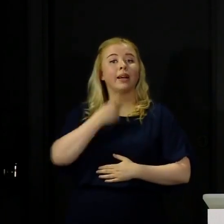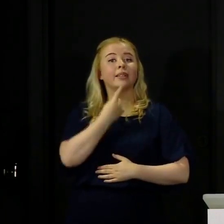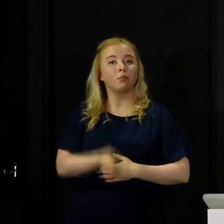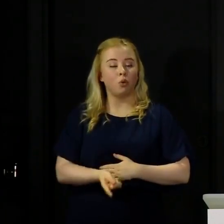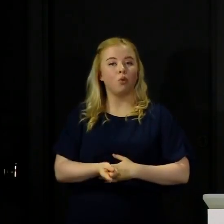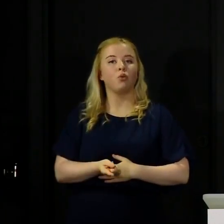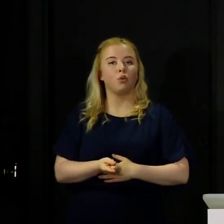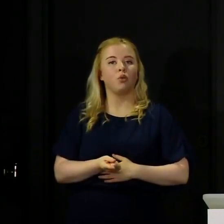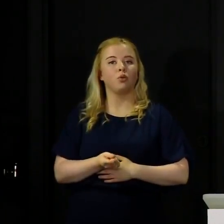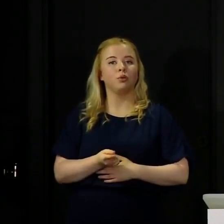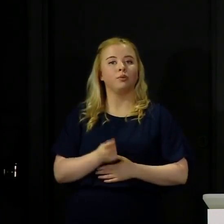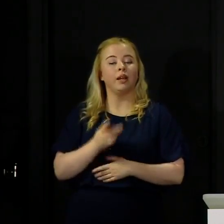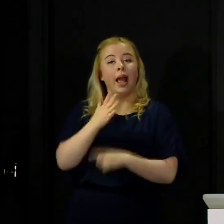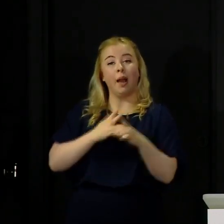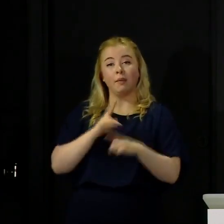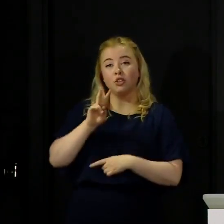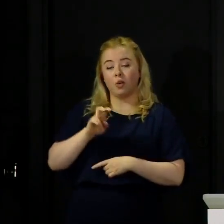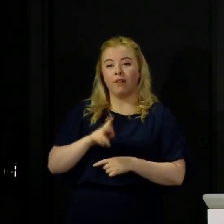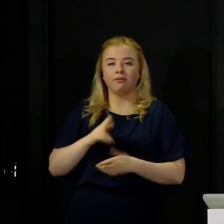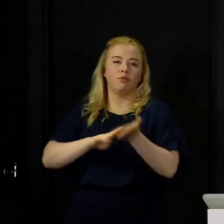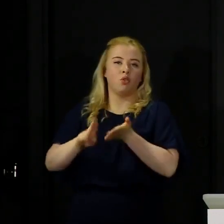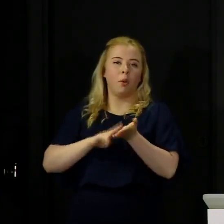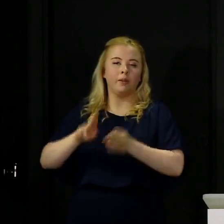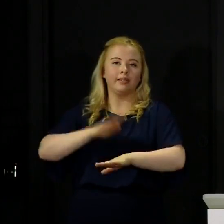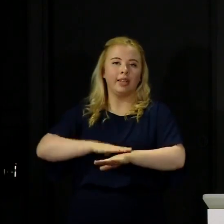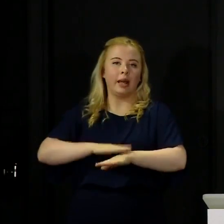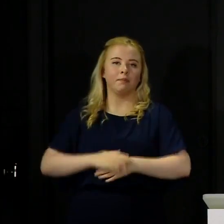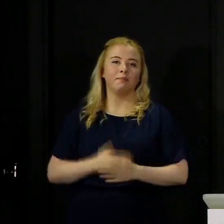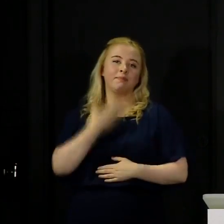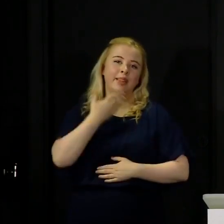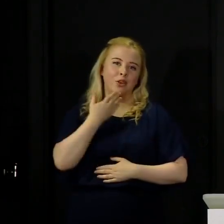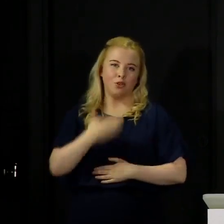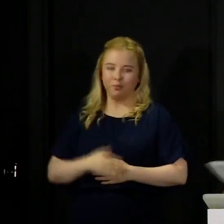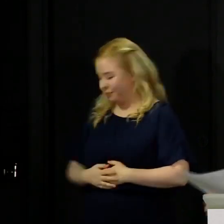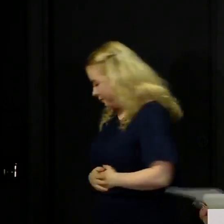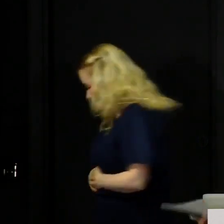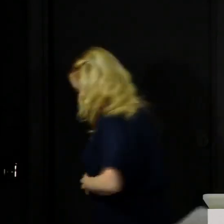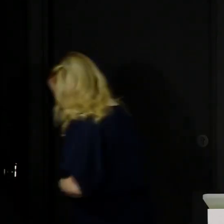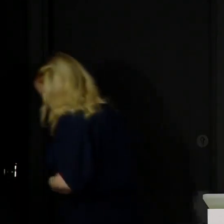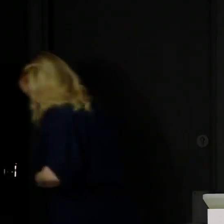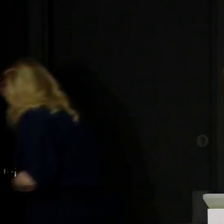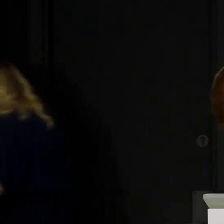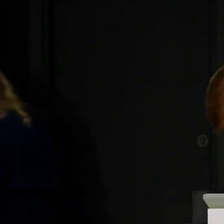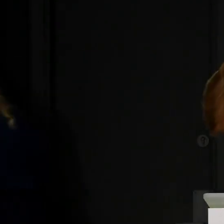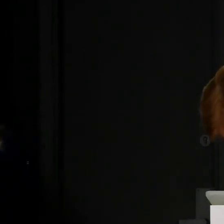tomorrow at 12:30, the normal time for weekday briefings. Thank you very much indeed.